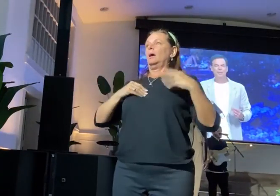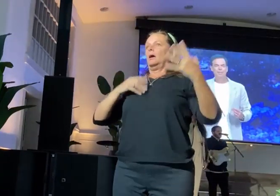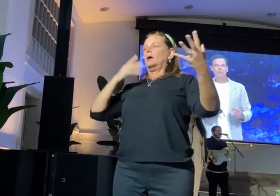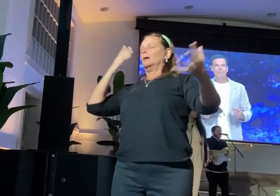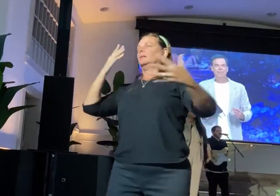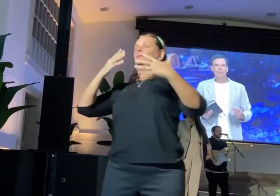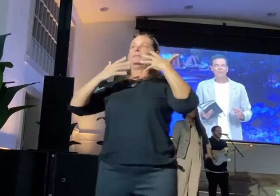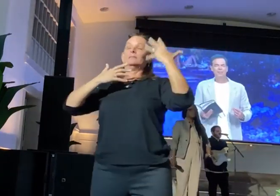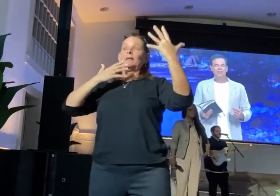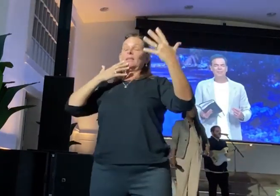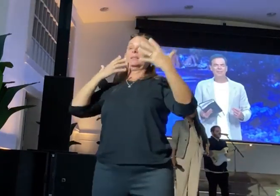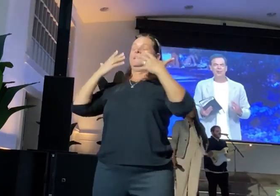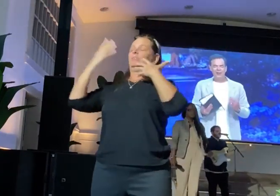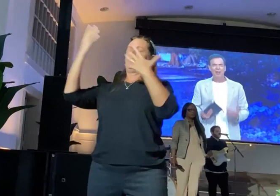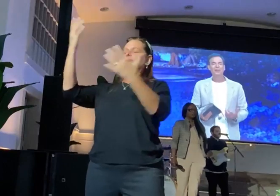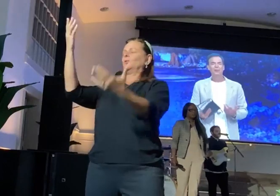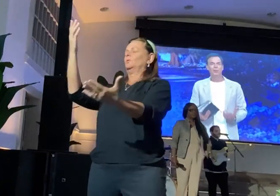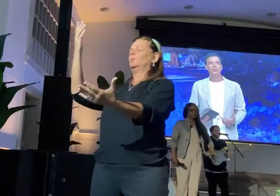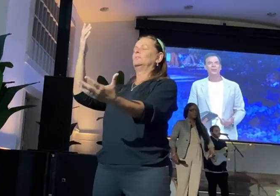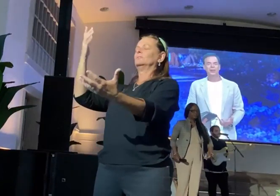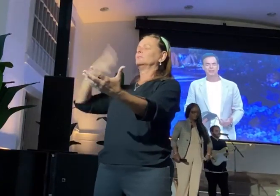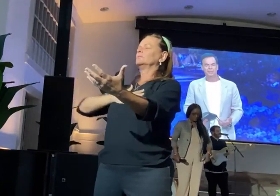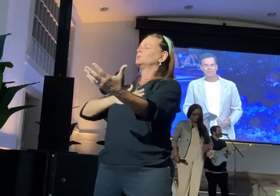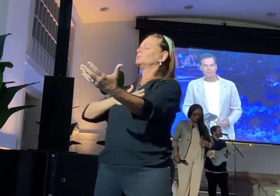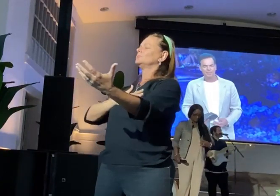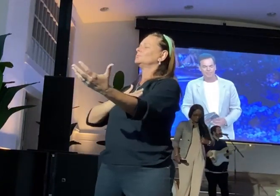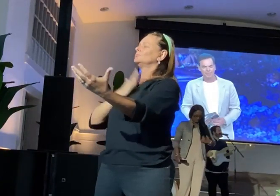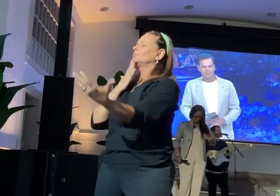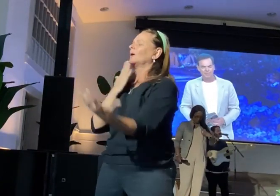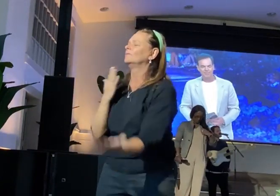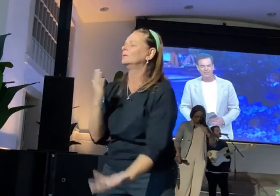grateful for your love and your mercy.